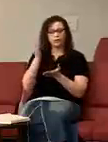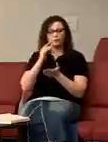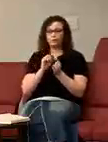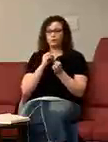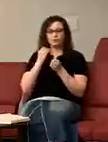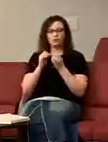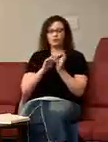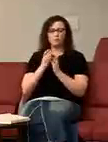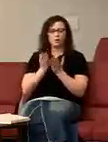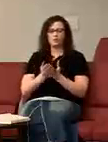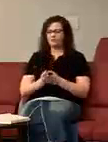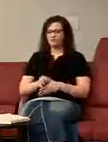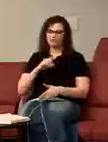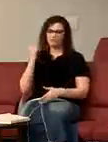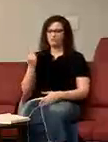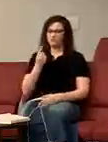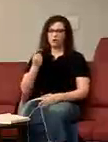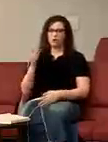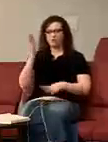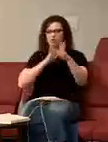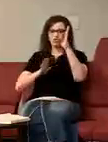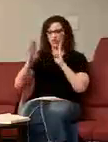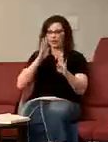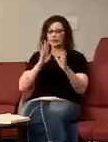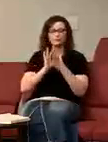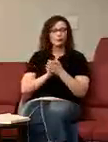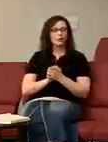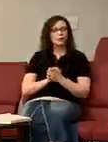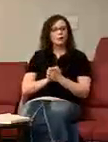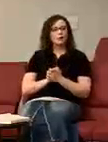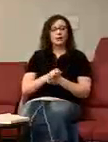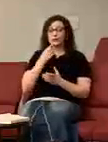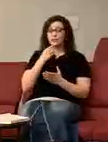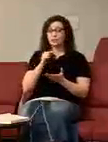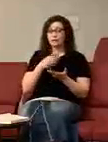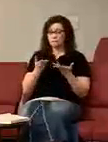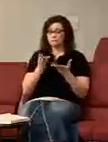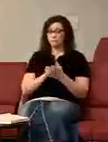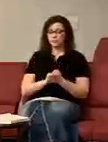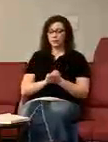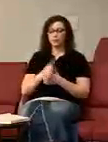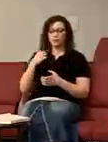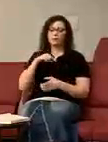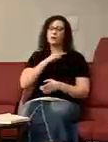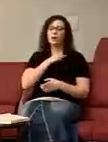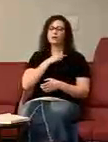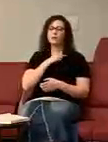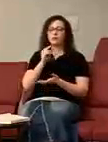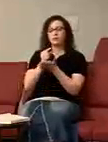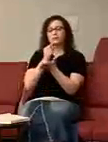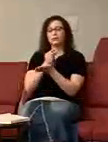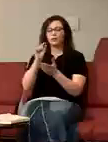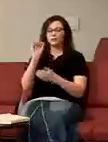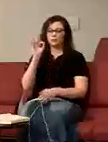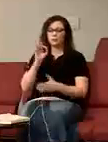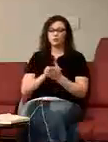time. And the Lord called them vipers and all that stuff. And he's saying, here he says, for unto us was the gospel preached as well as unto them,